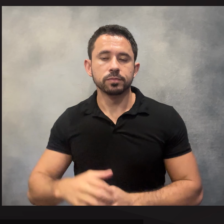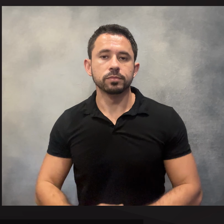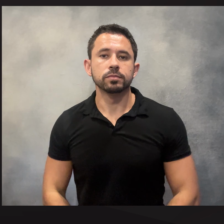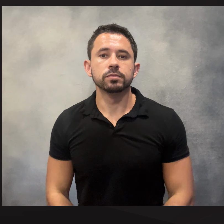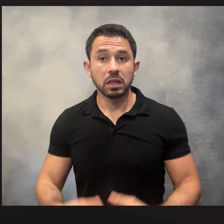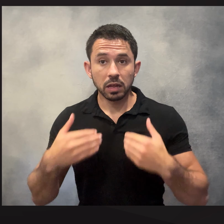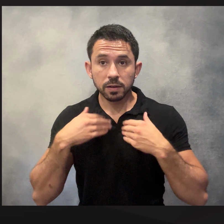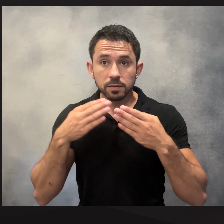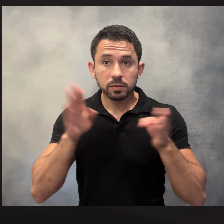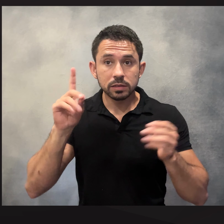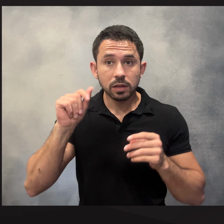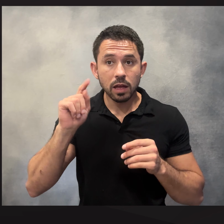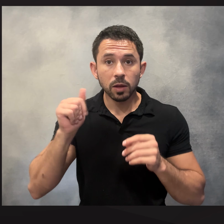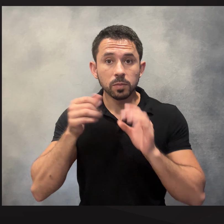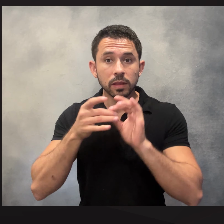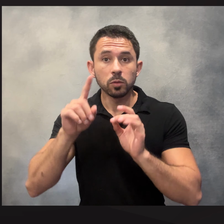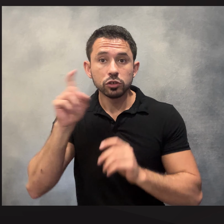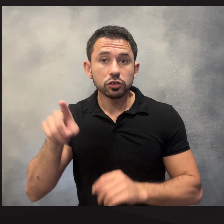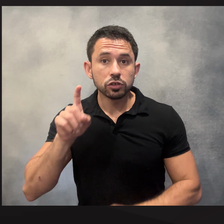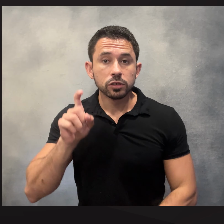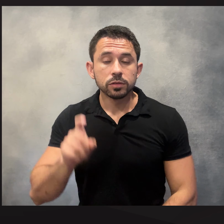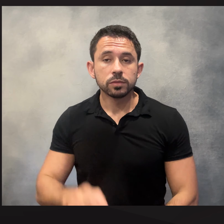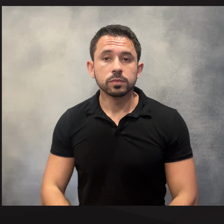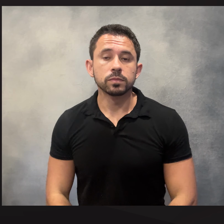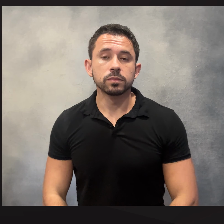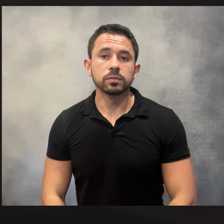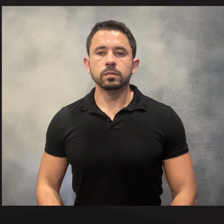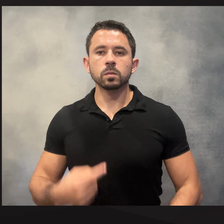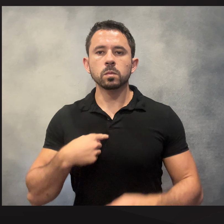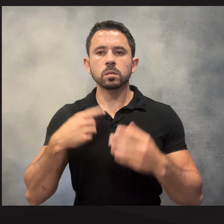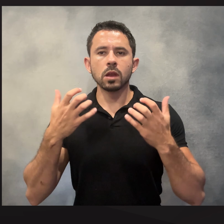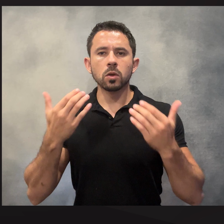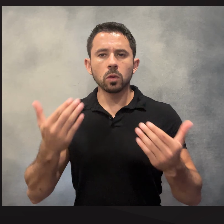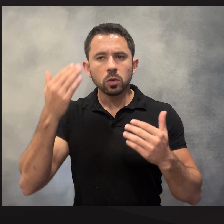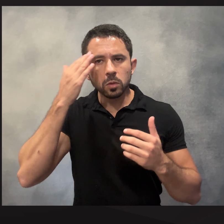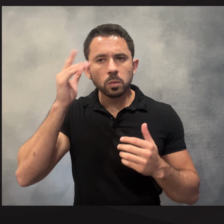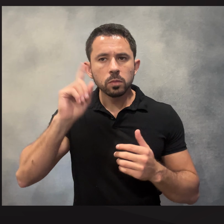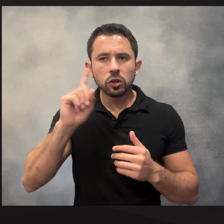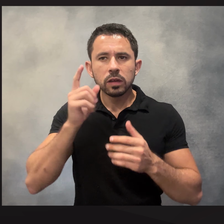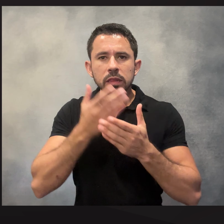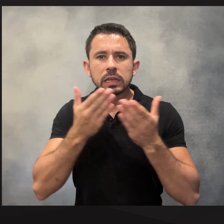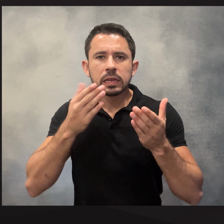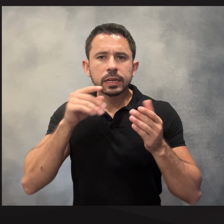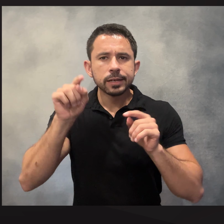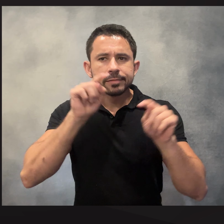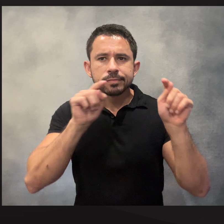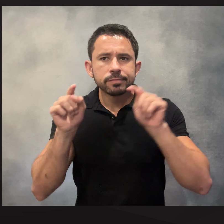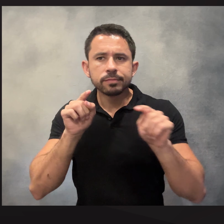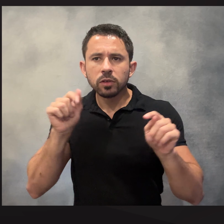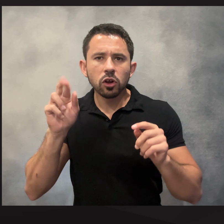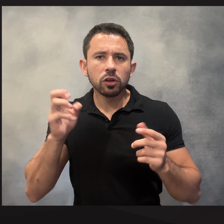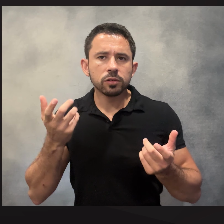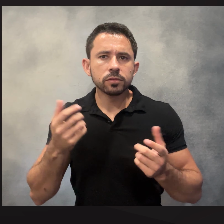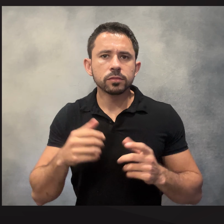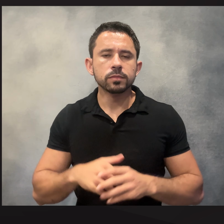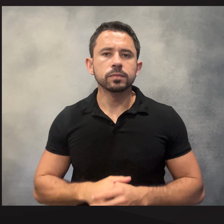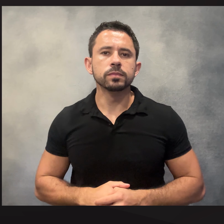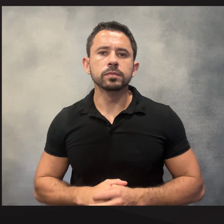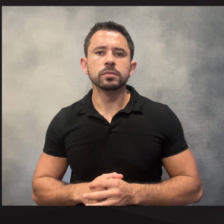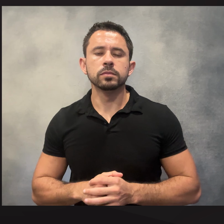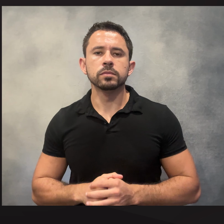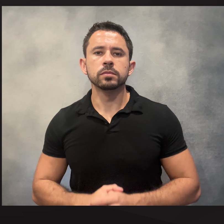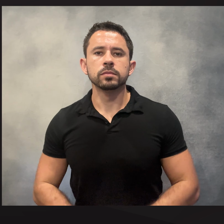Have open data related questions? I want to know where things are.